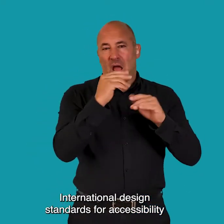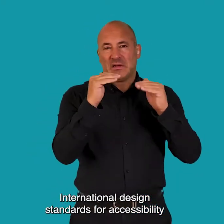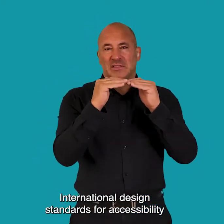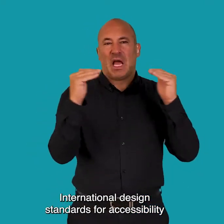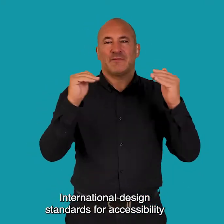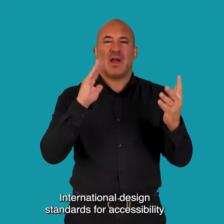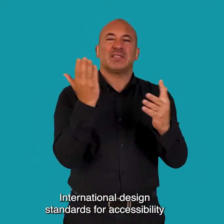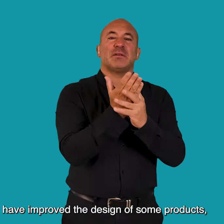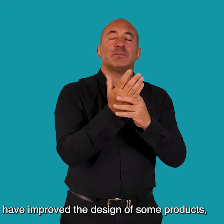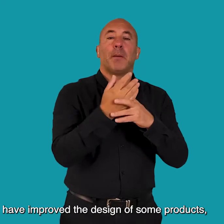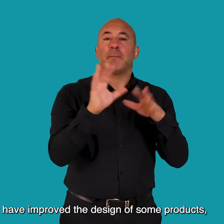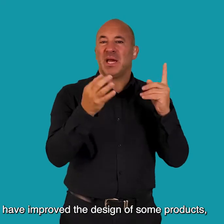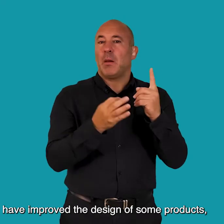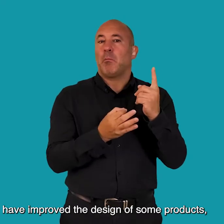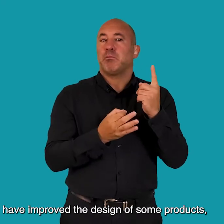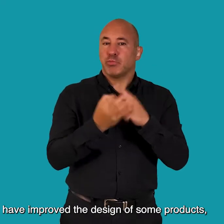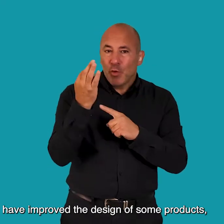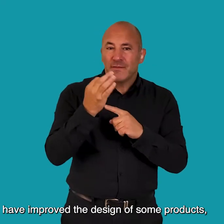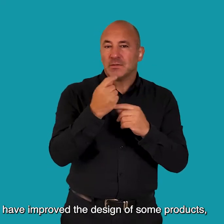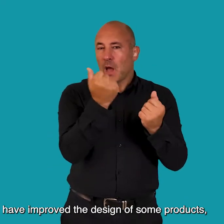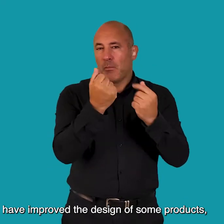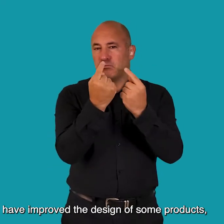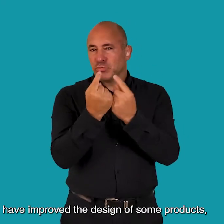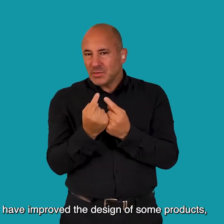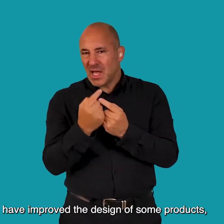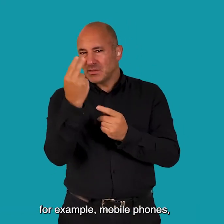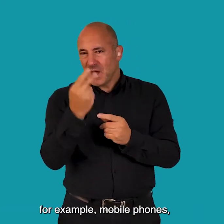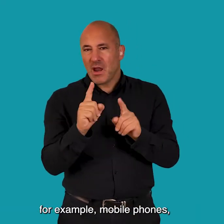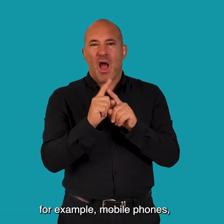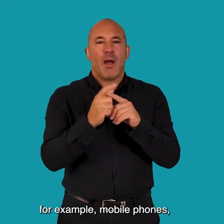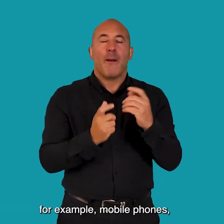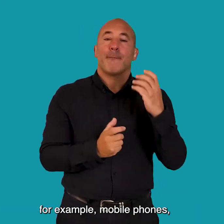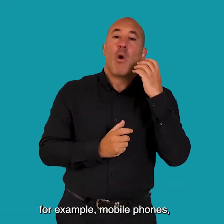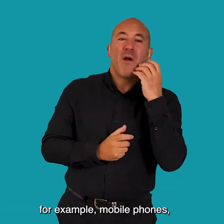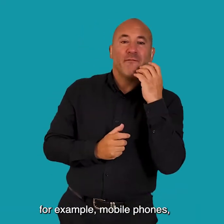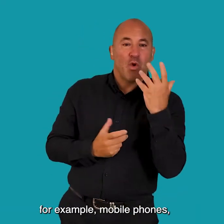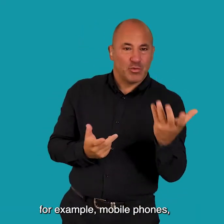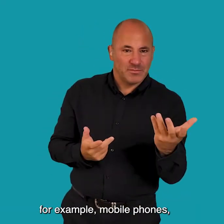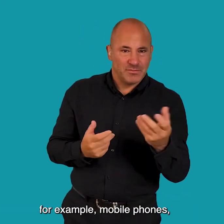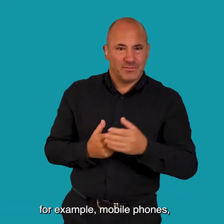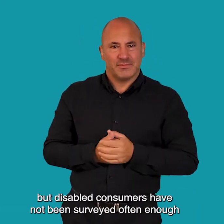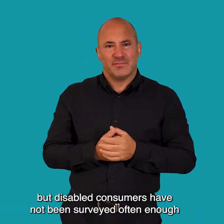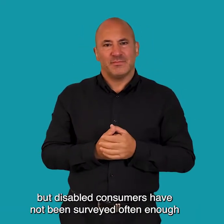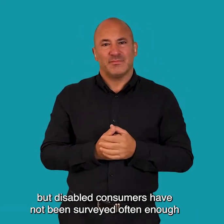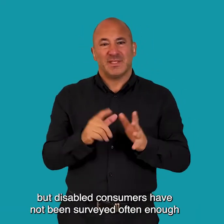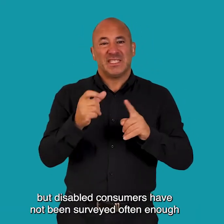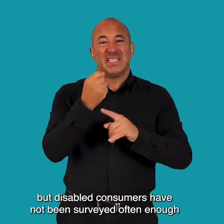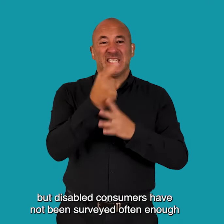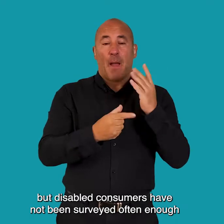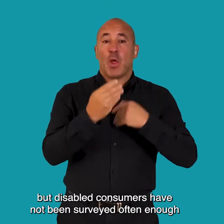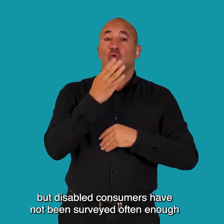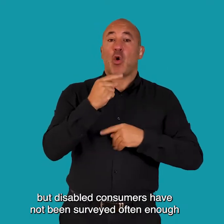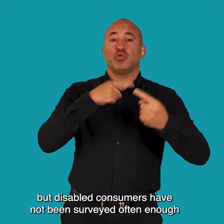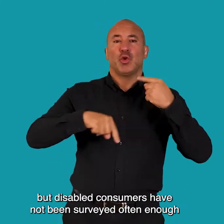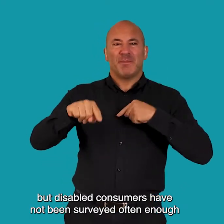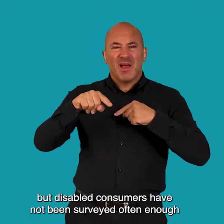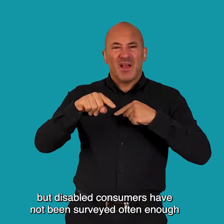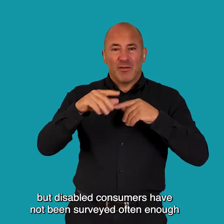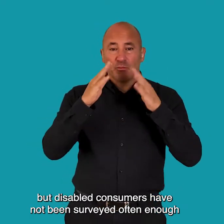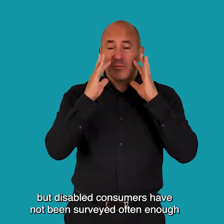accessibility have improved the design of some products, for example mobile phones, But disabled consumers have not been surveyed